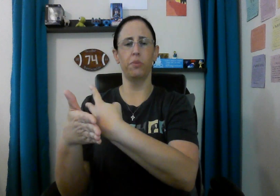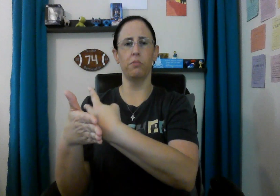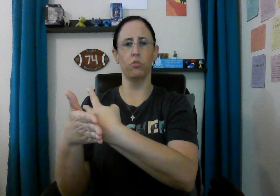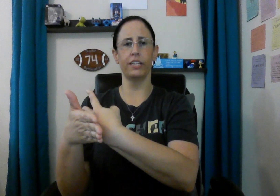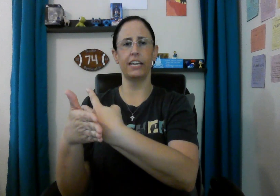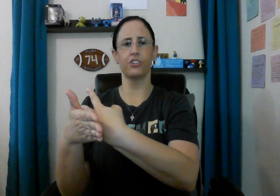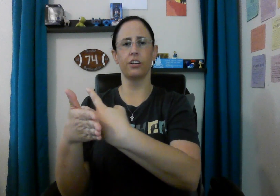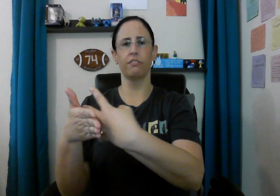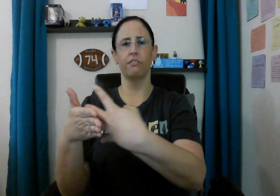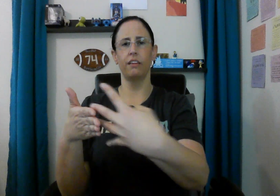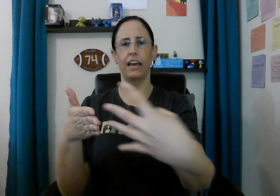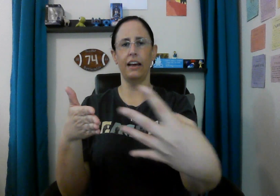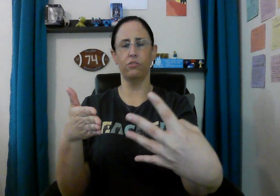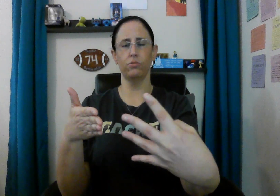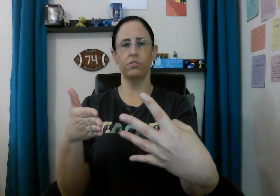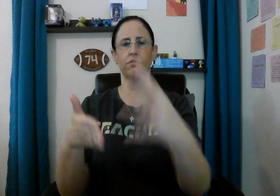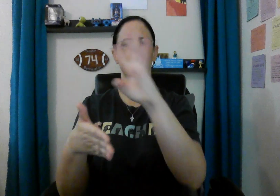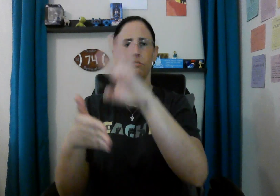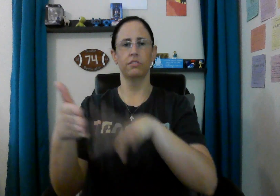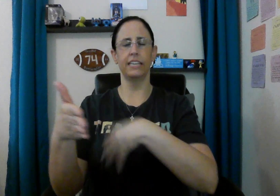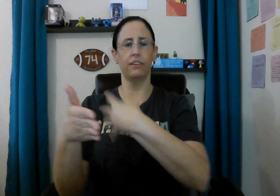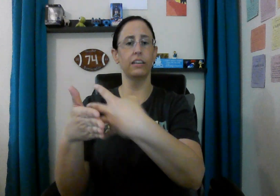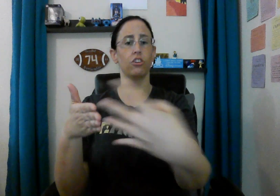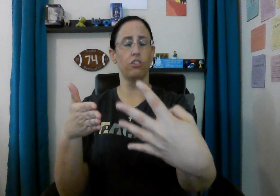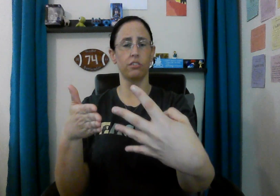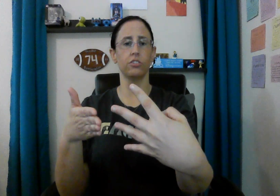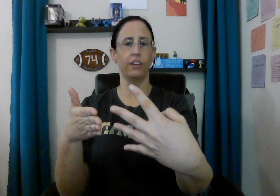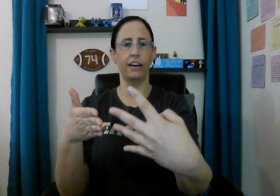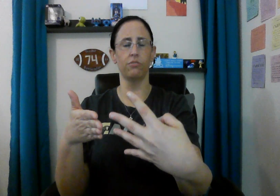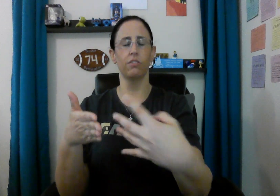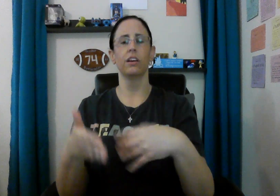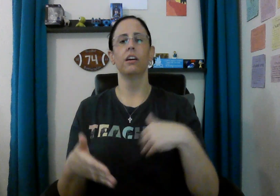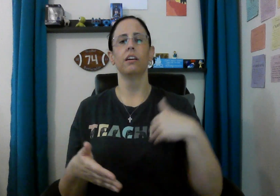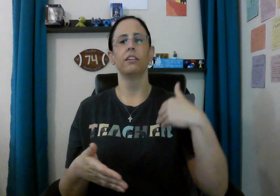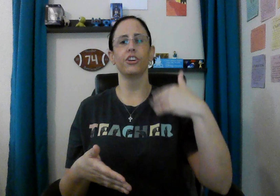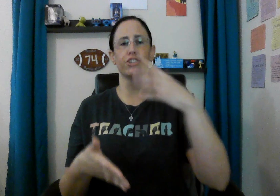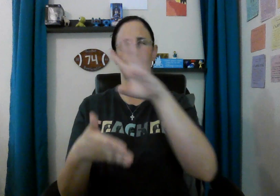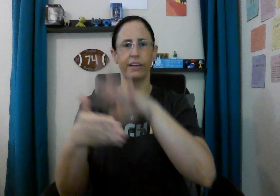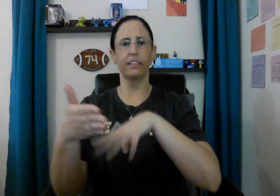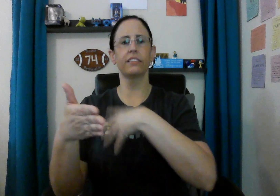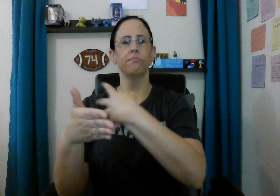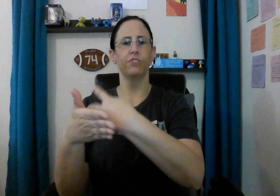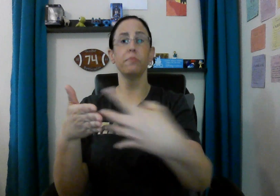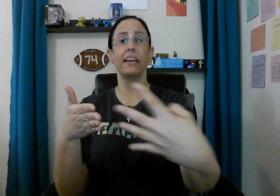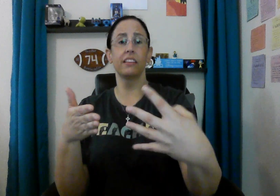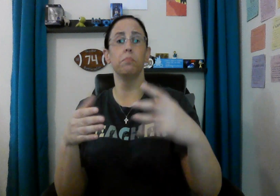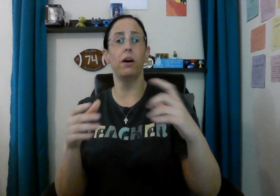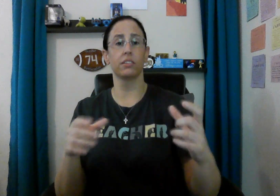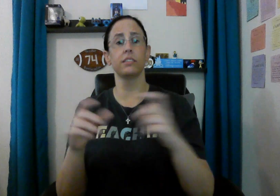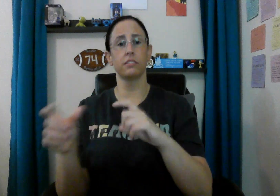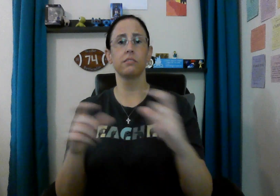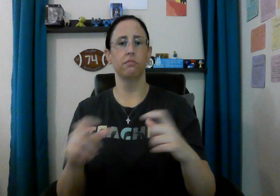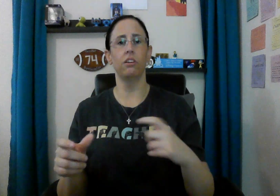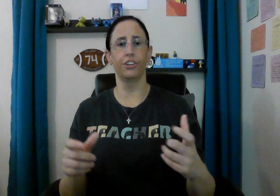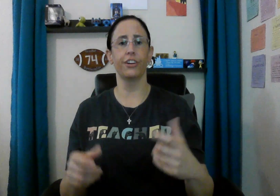palm orientation out. Down and across or out. You're showing like you're making the boxes on your